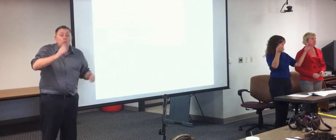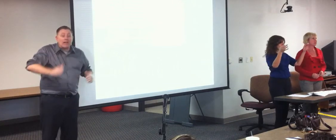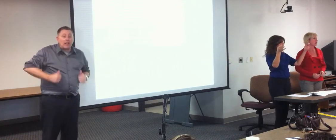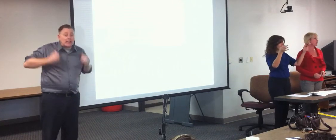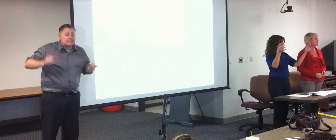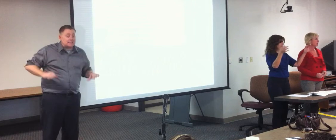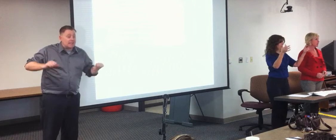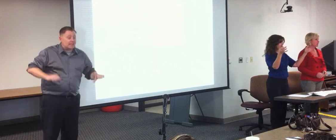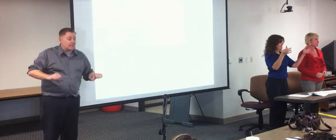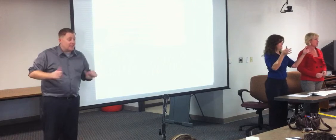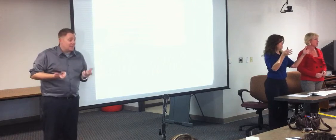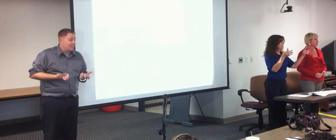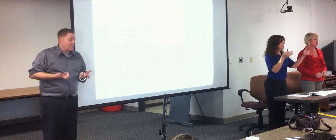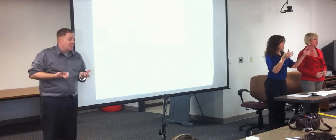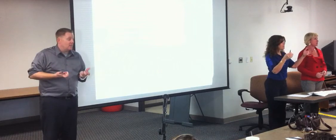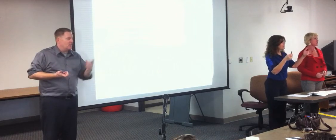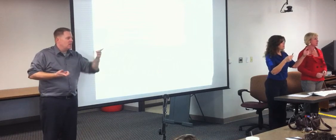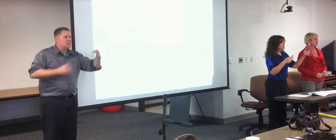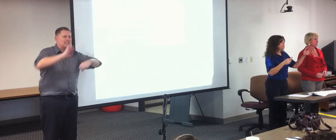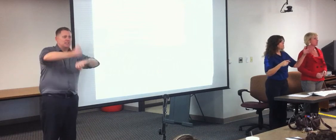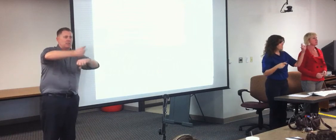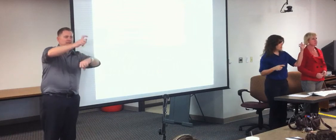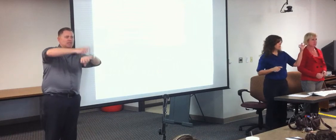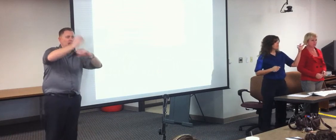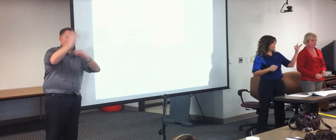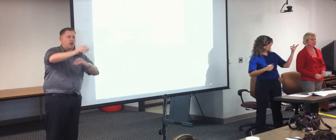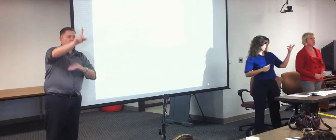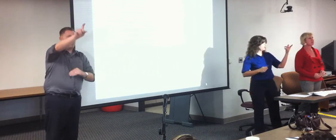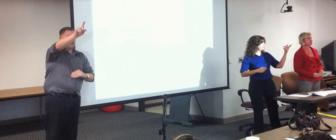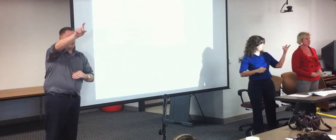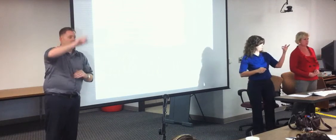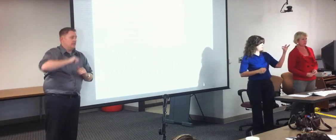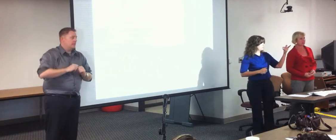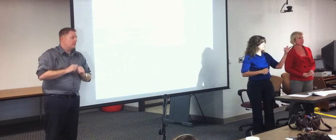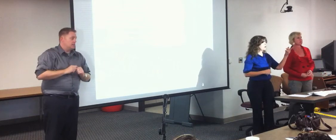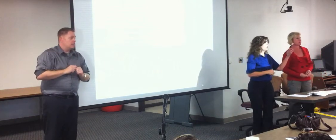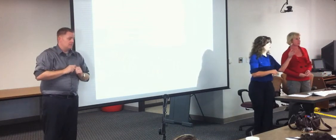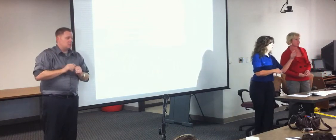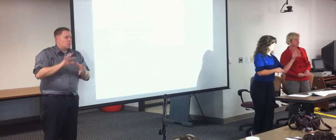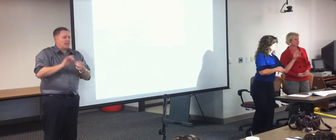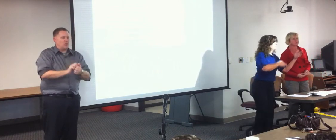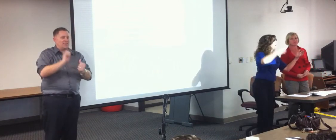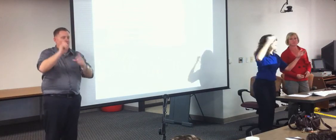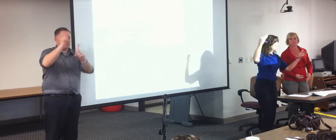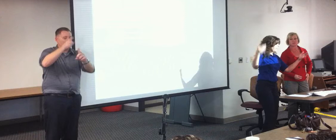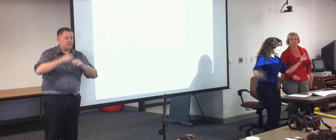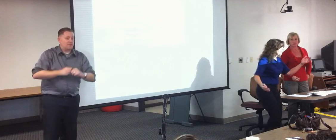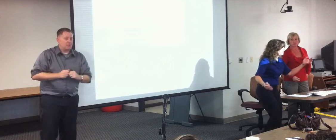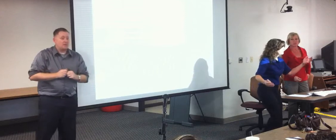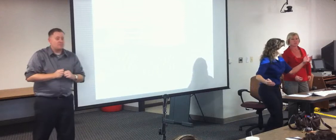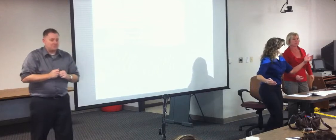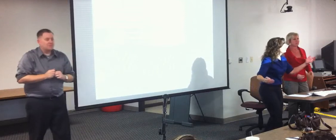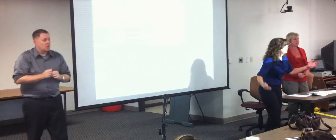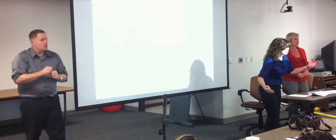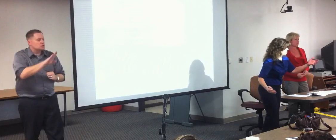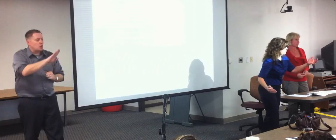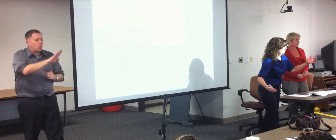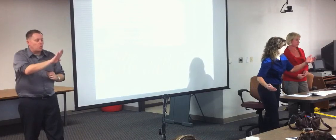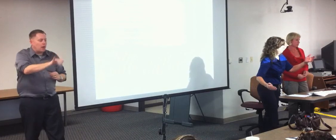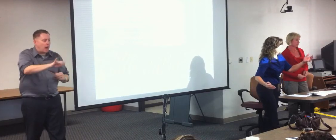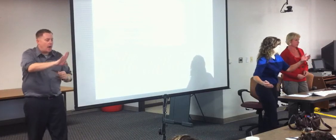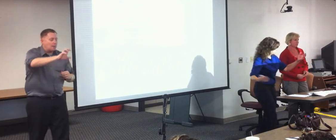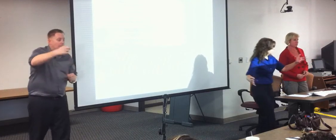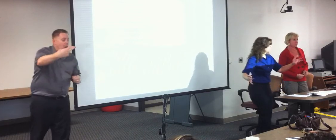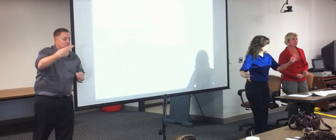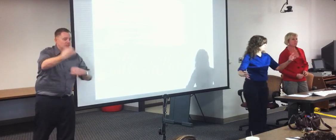Realistic? Come on, somebody. Put a time frame on it. So by March,